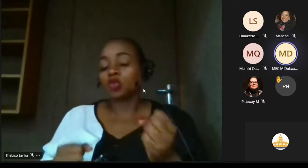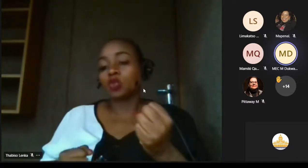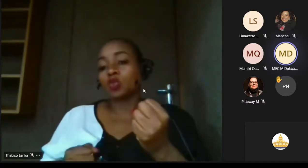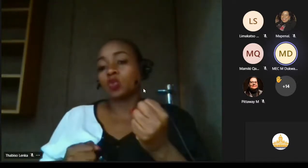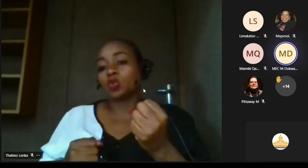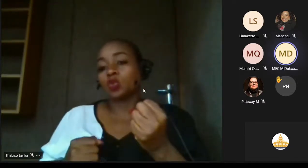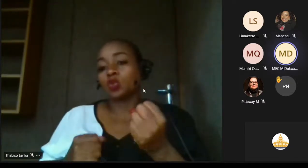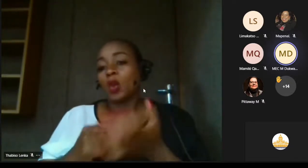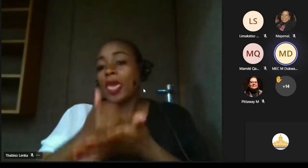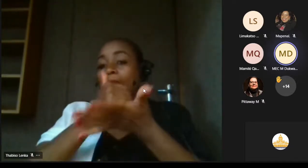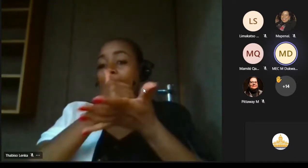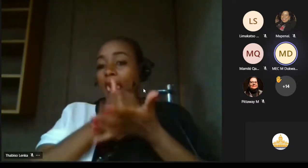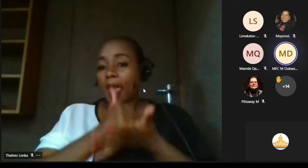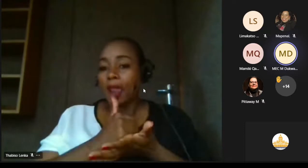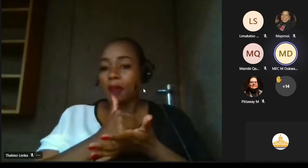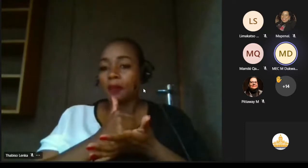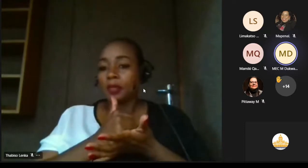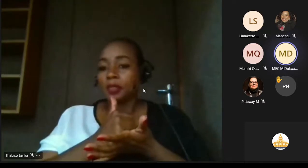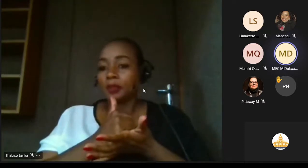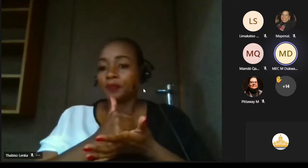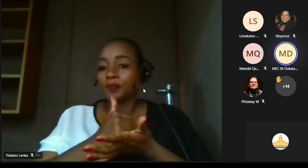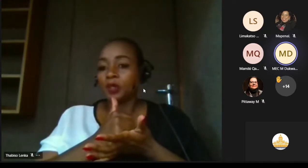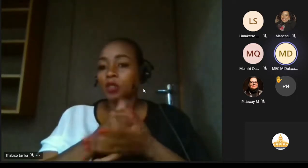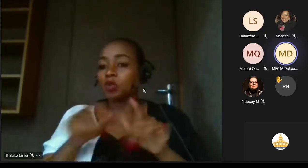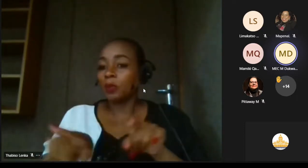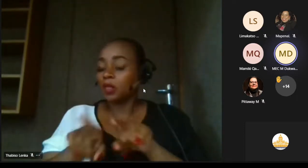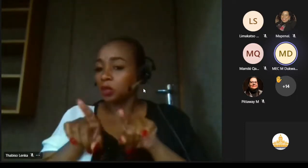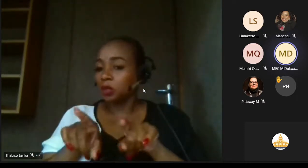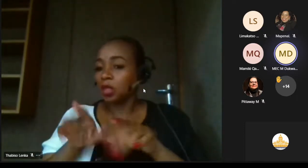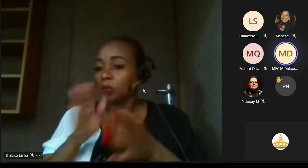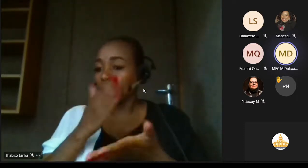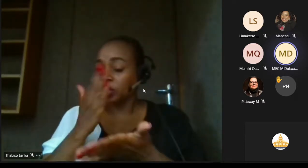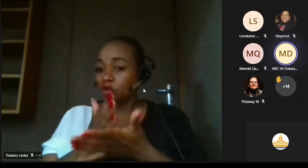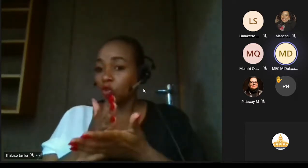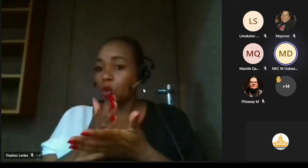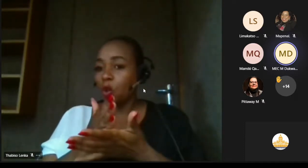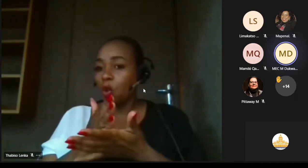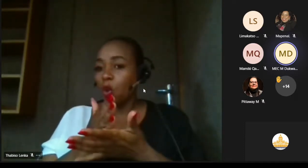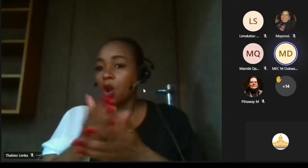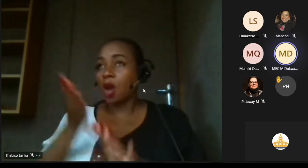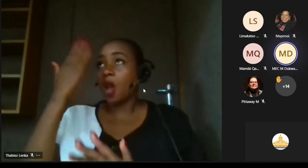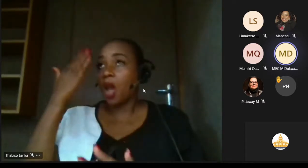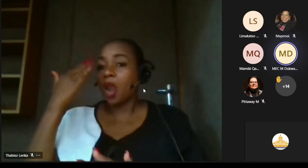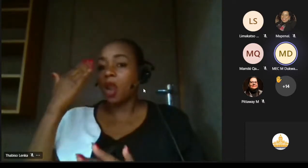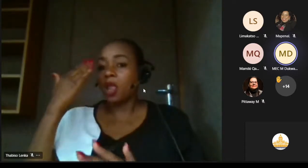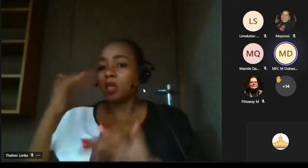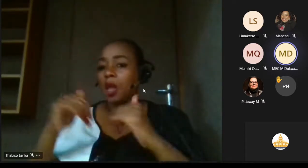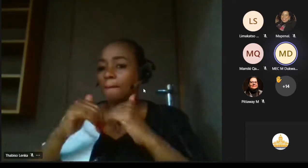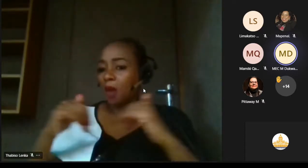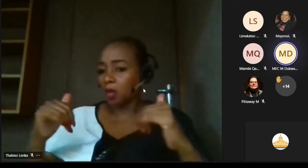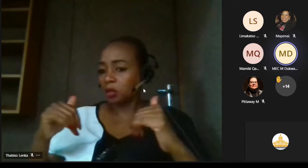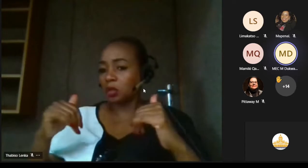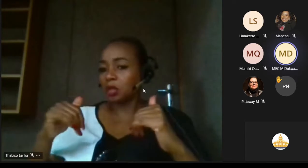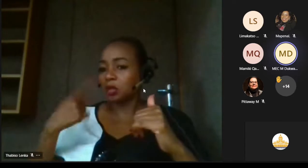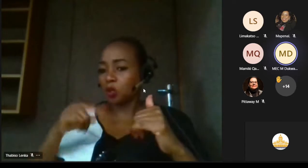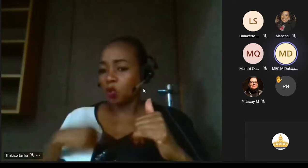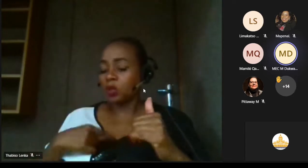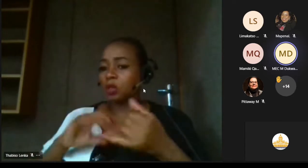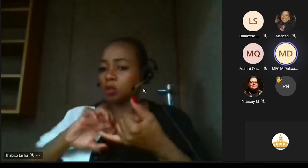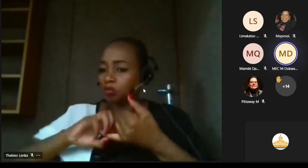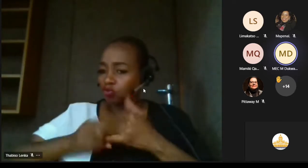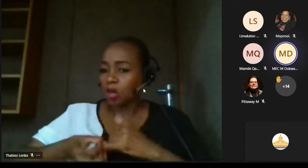have assisted to bridge the community divide which we inherited from apartheid. As